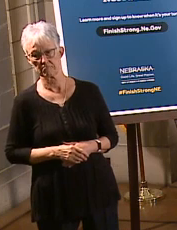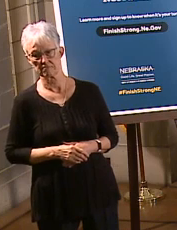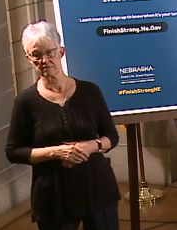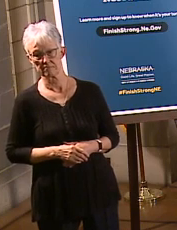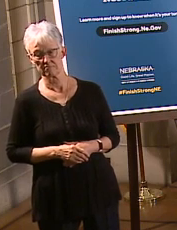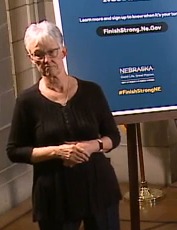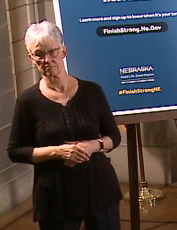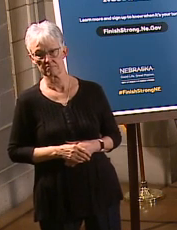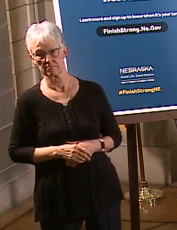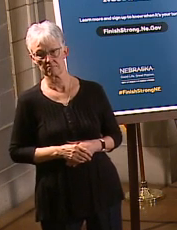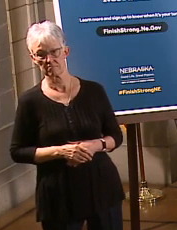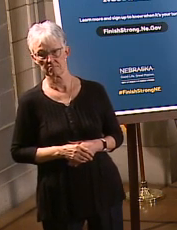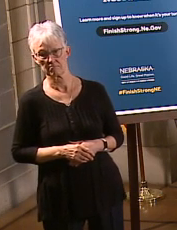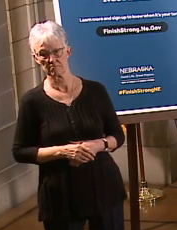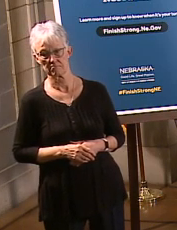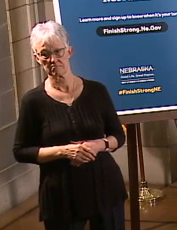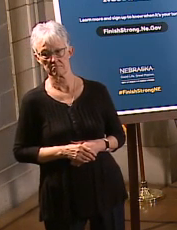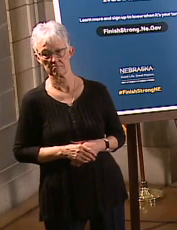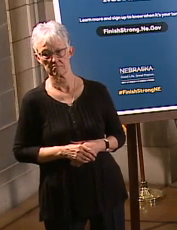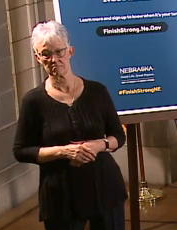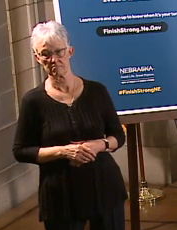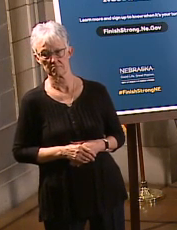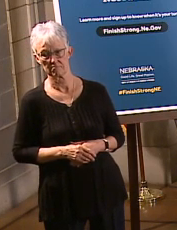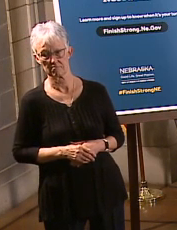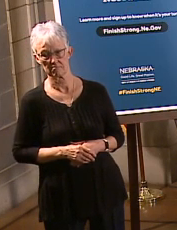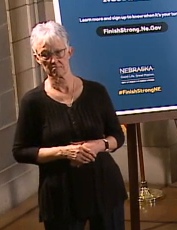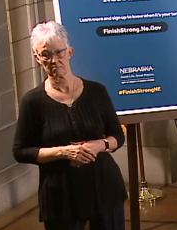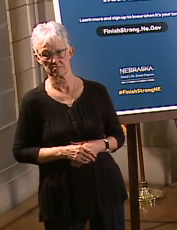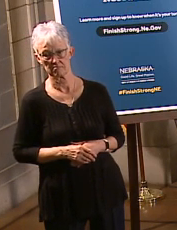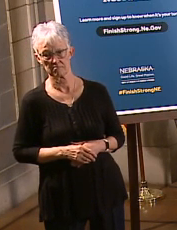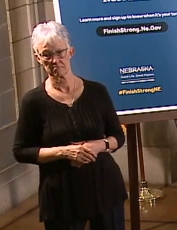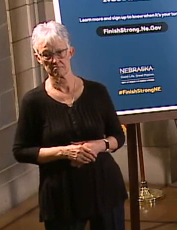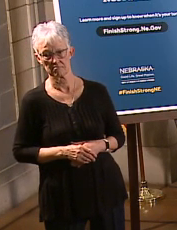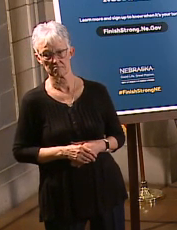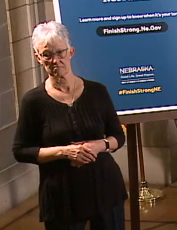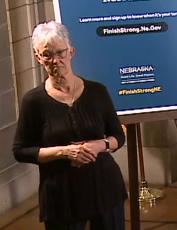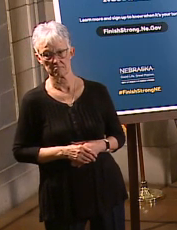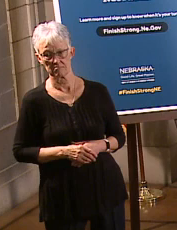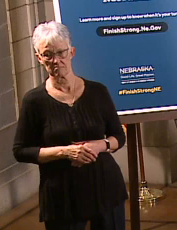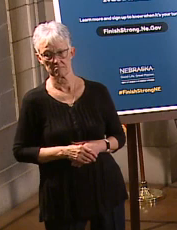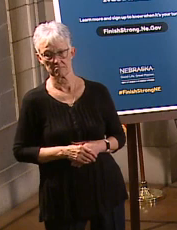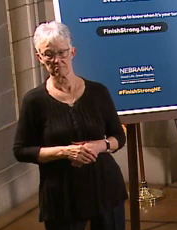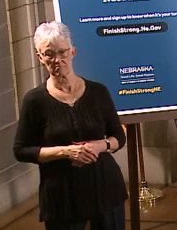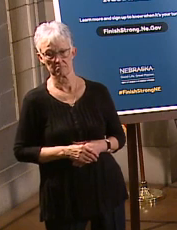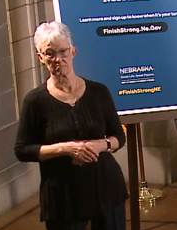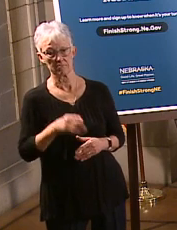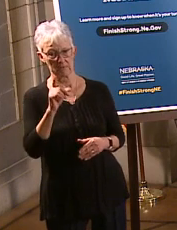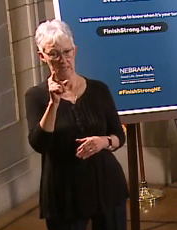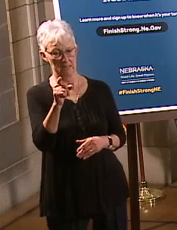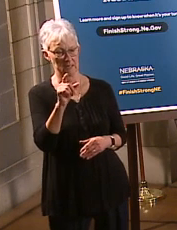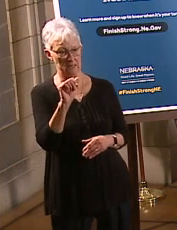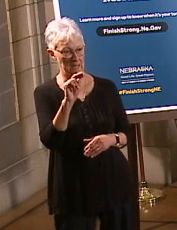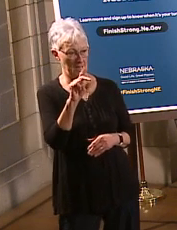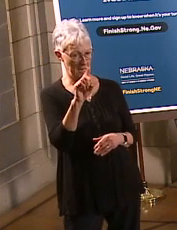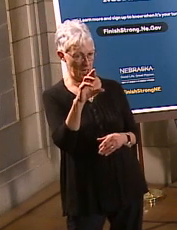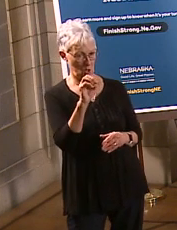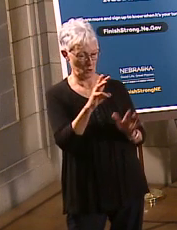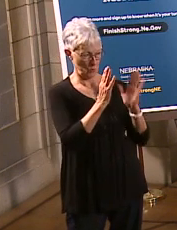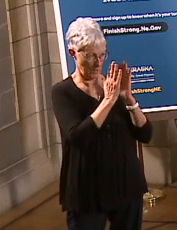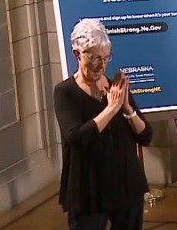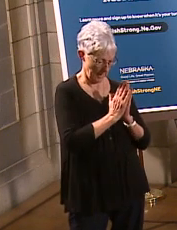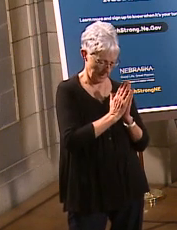case of an ethanol plant, and maybe people are a little bit worried about ethanol,